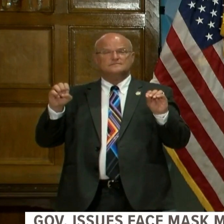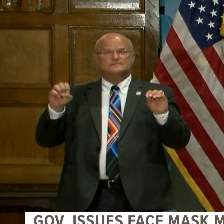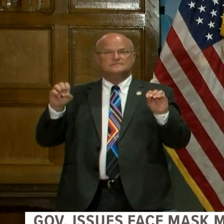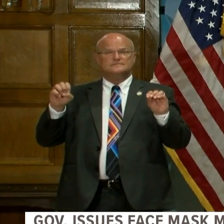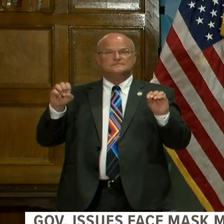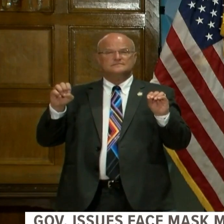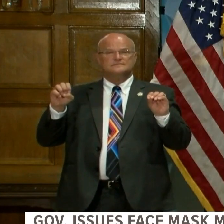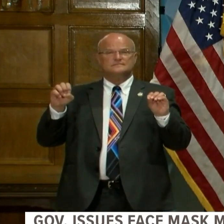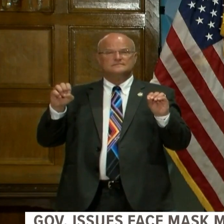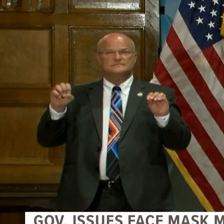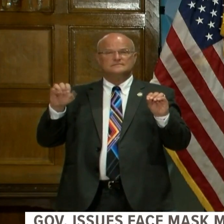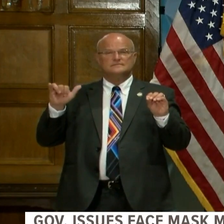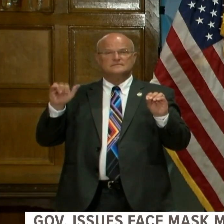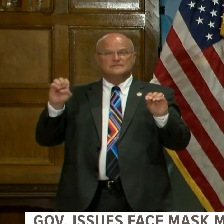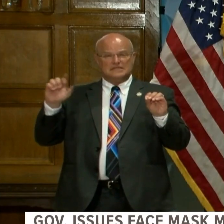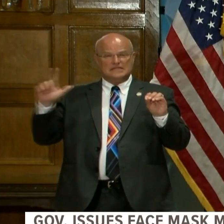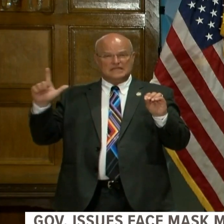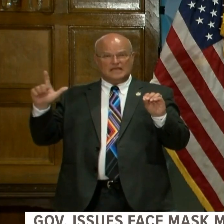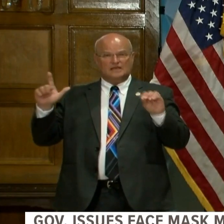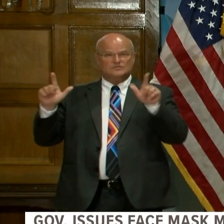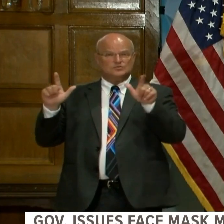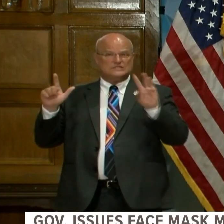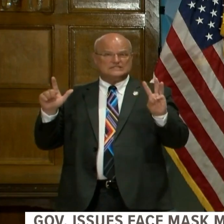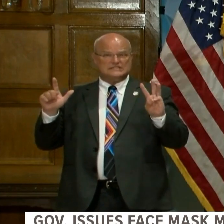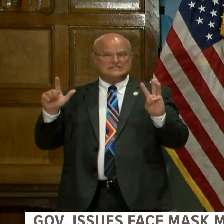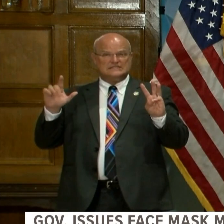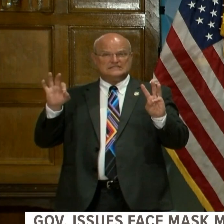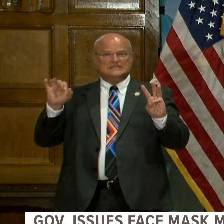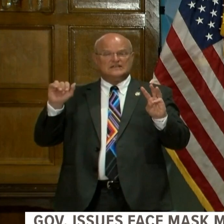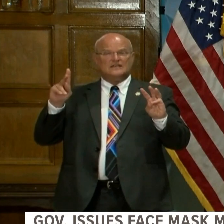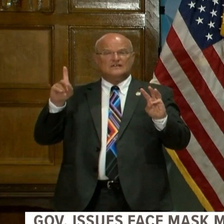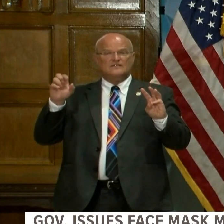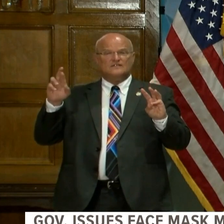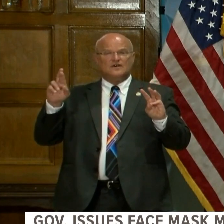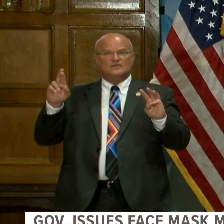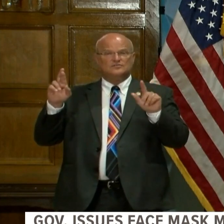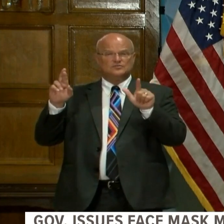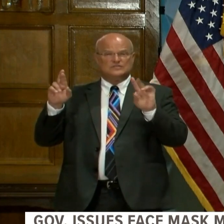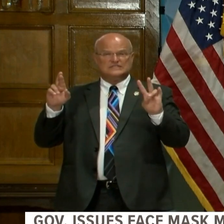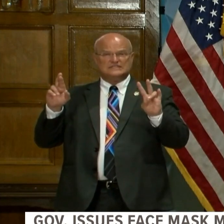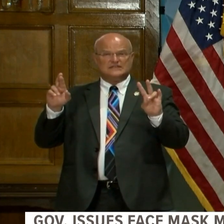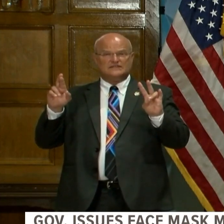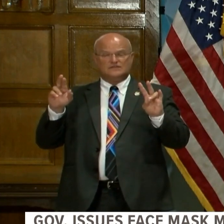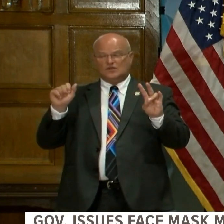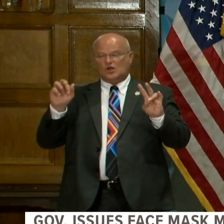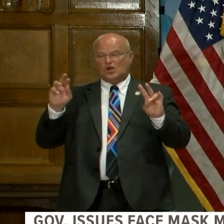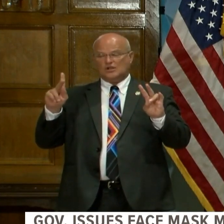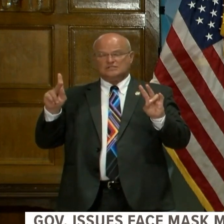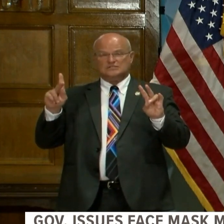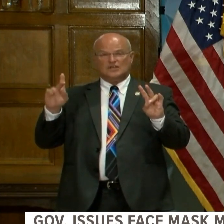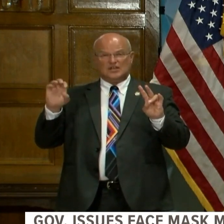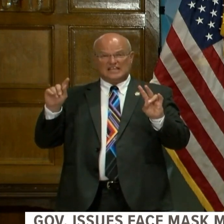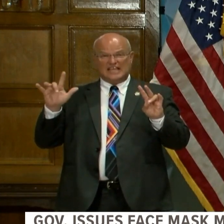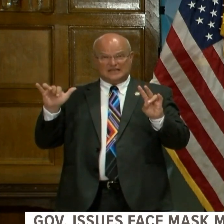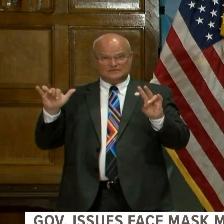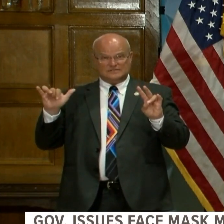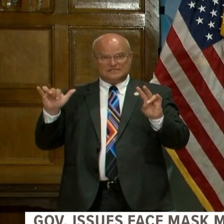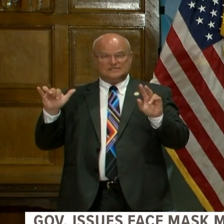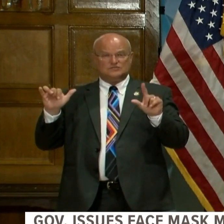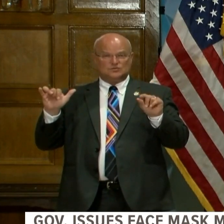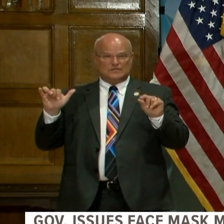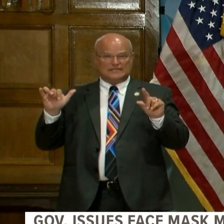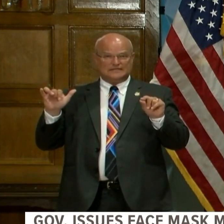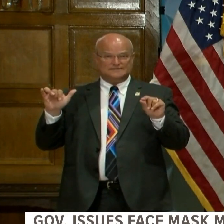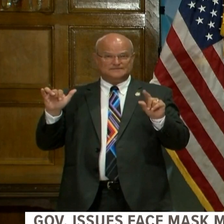cases. Yell County 26, Faulkner County 27. Arkansas County is a new one,